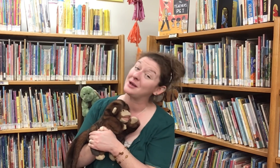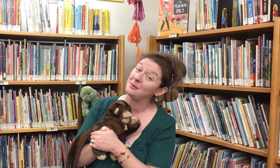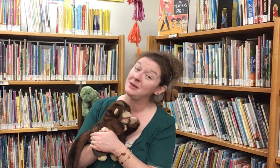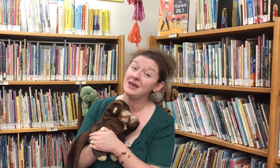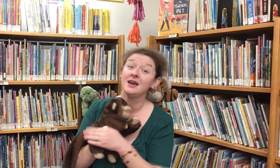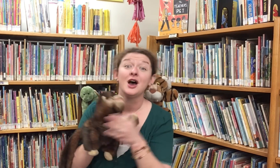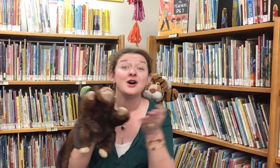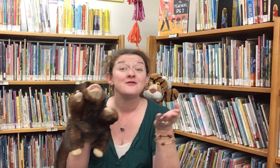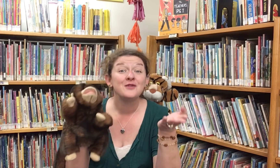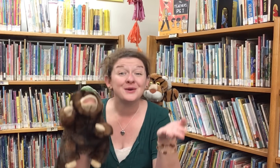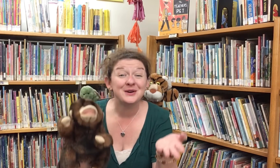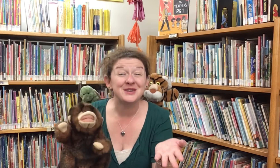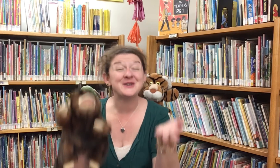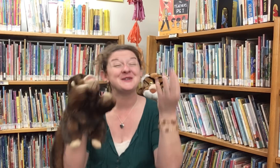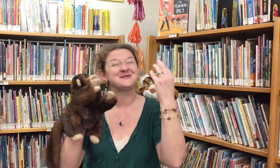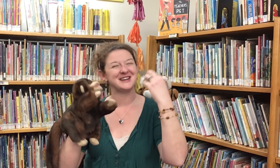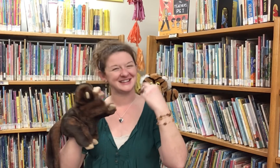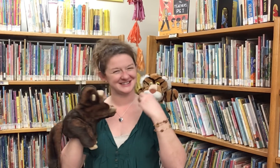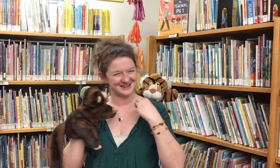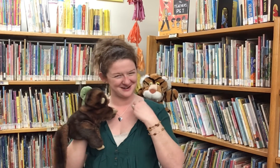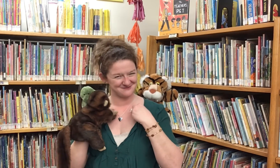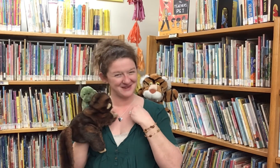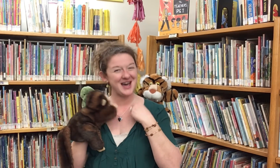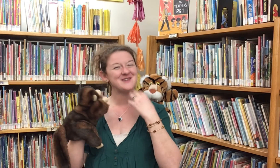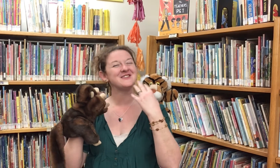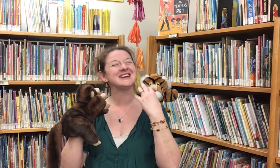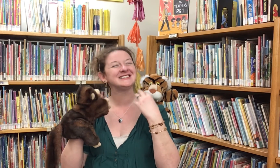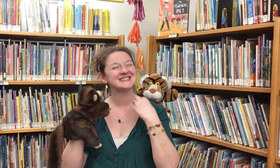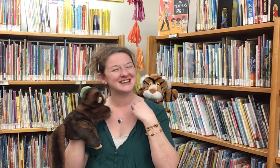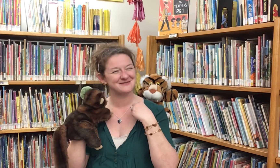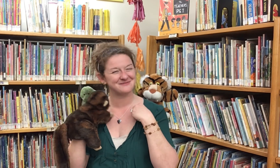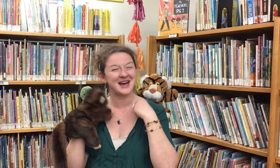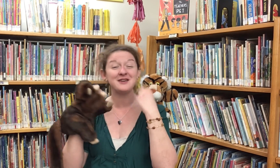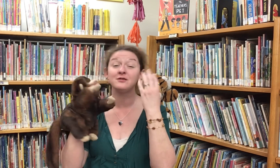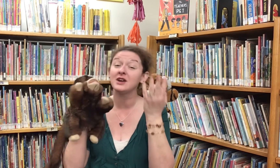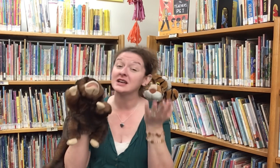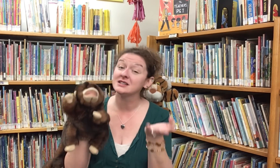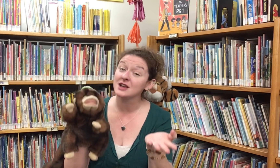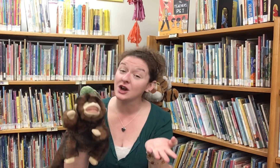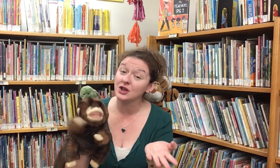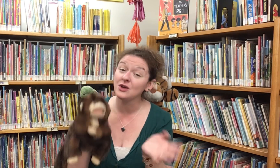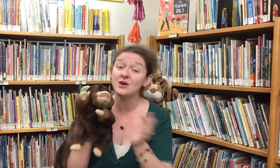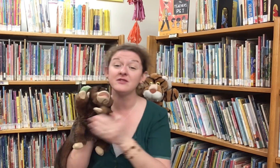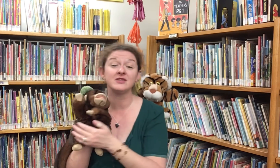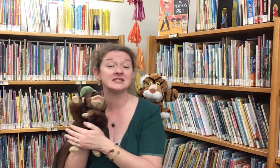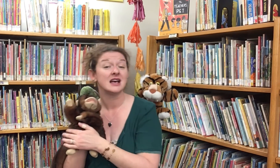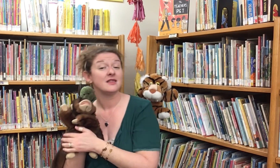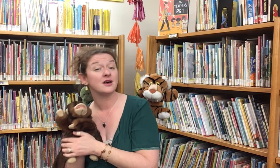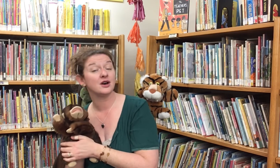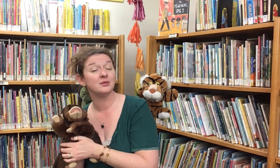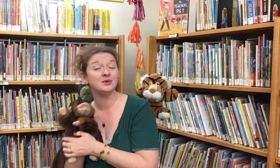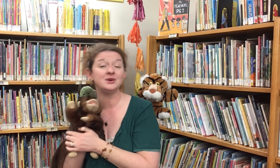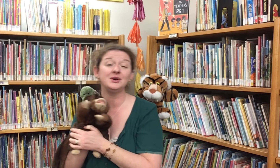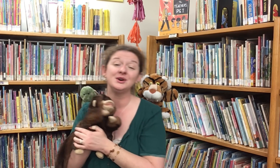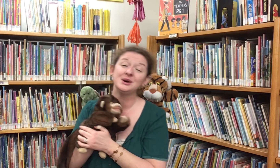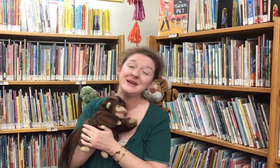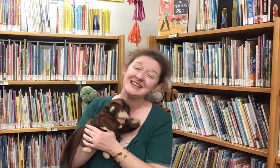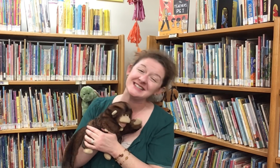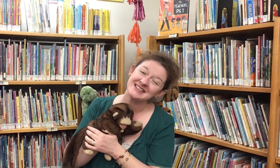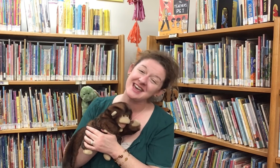be. For your friends are my friends, and my friends are your friends. The more we get